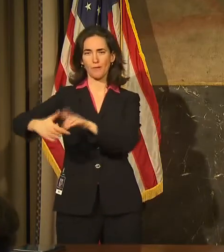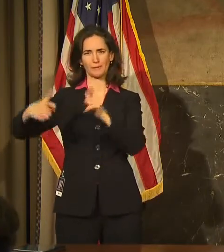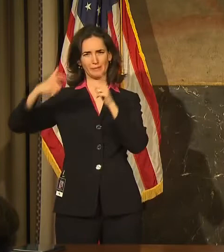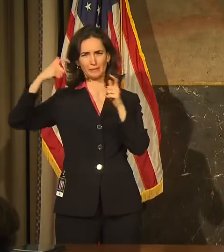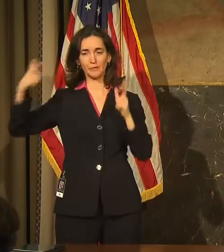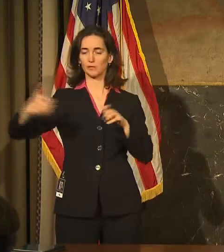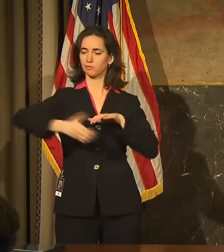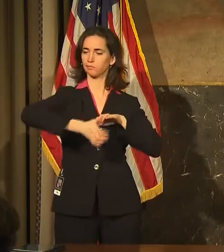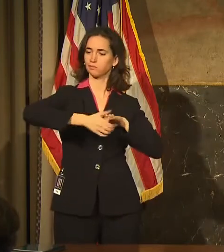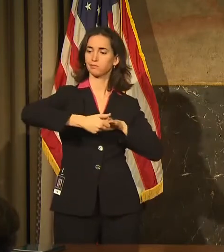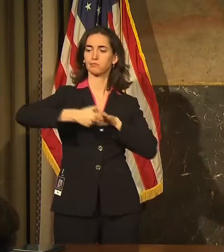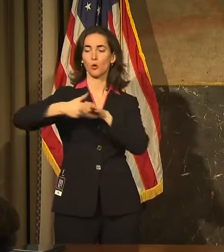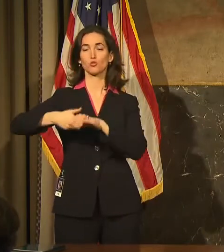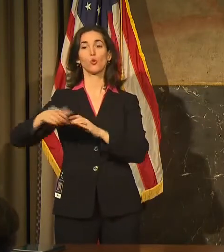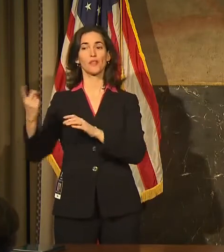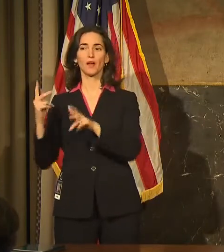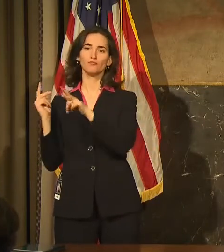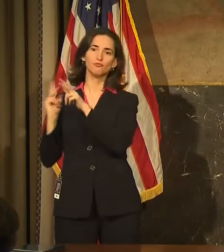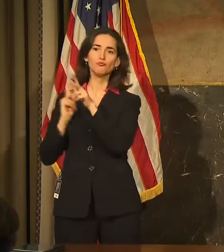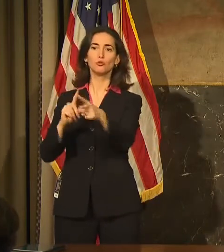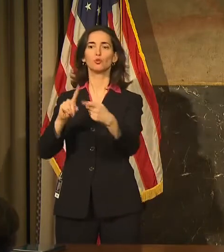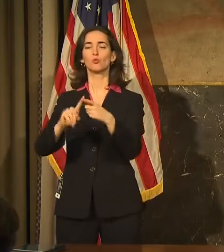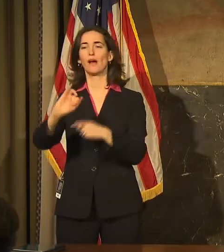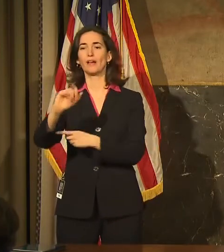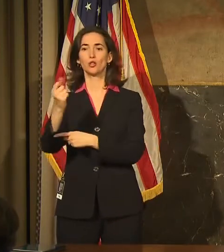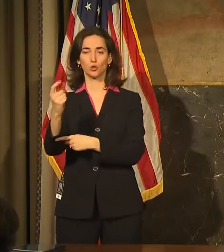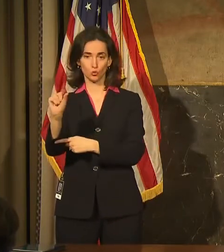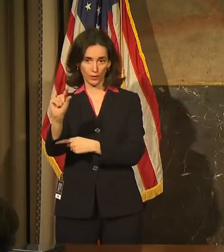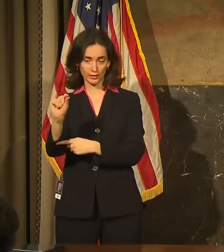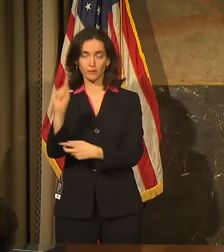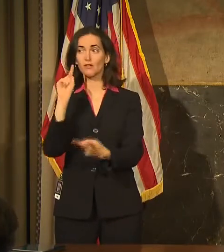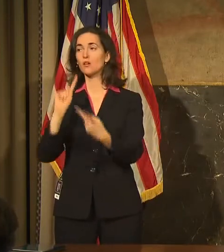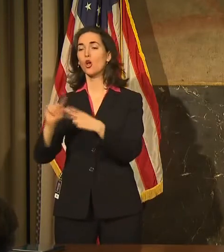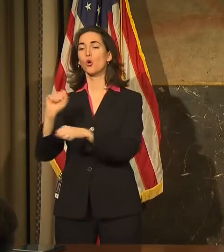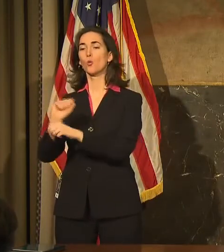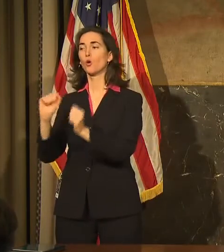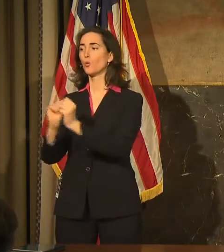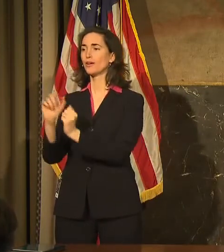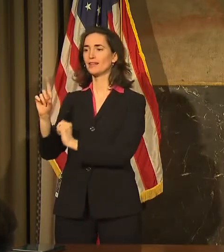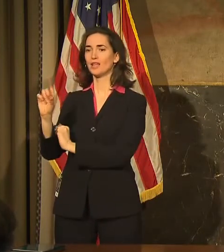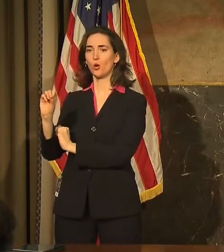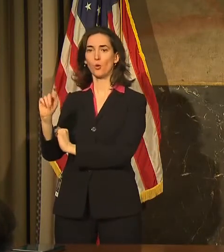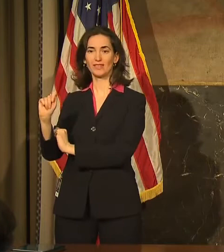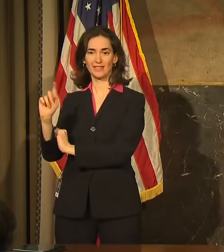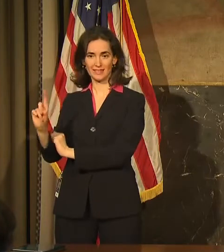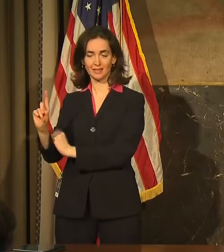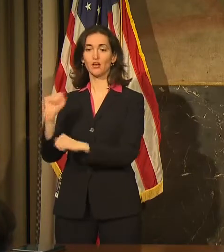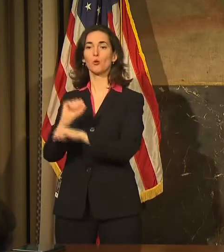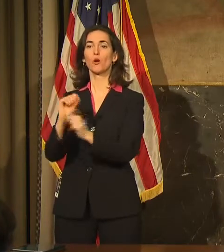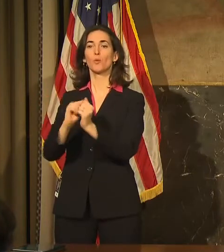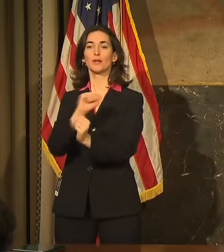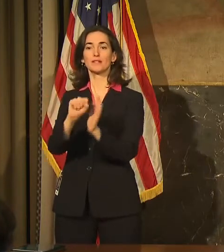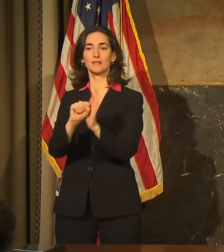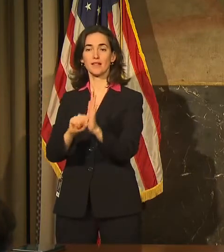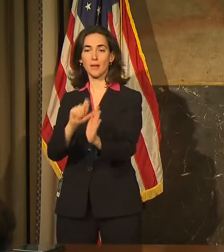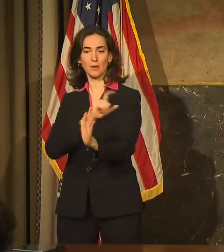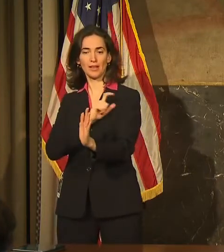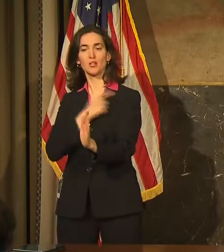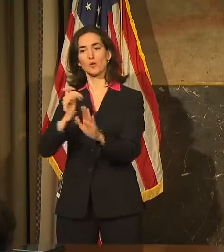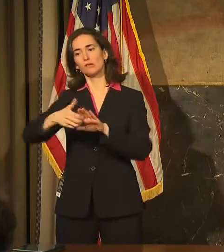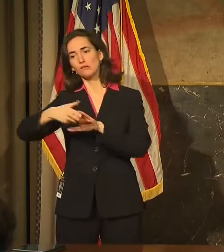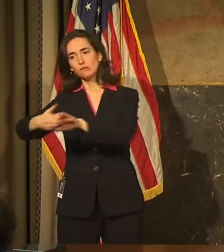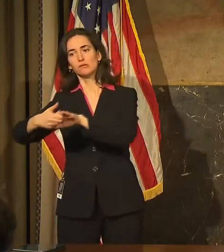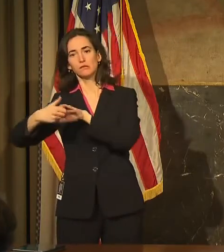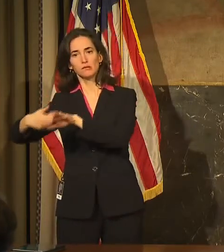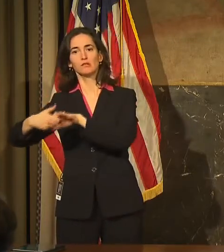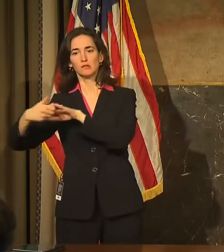to I-20 and working with DOTD and the state police to try to clear those roadways. But that